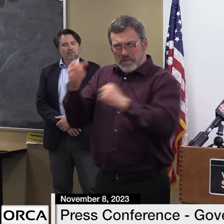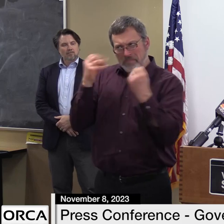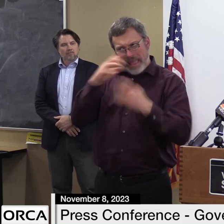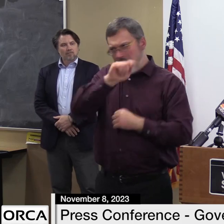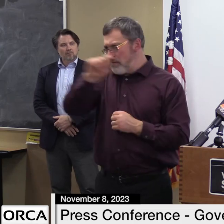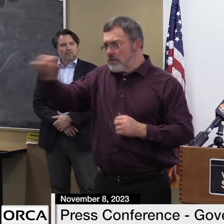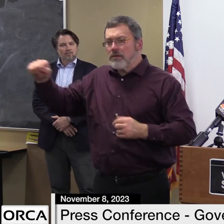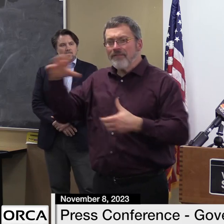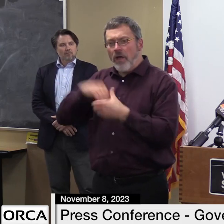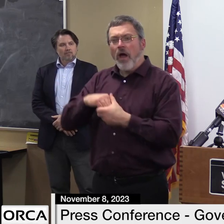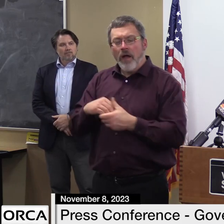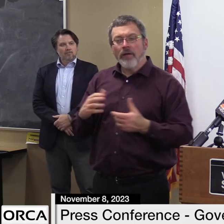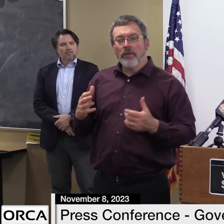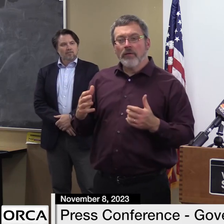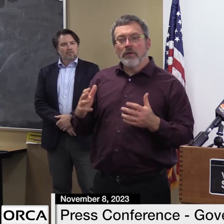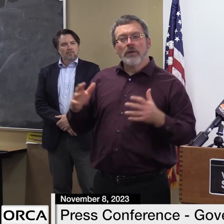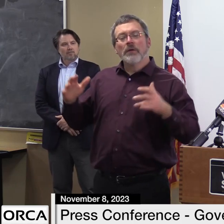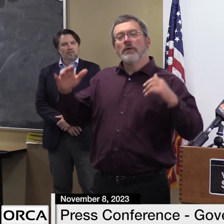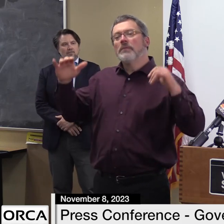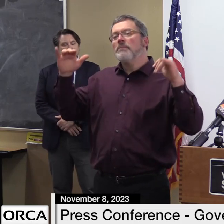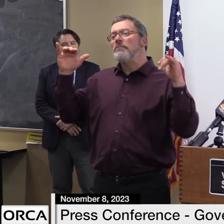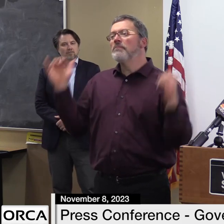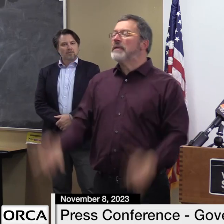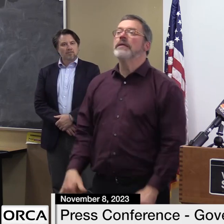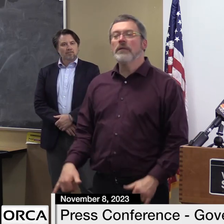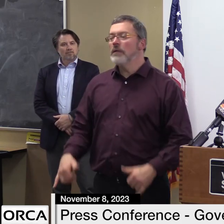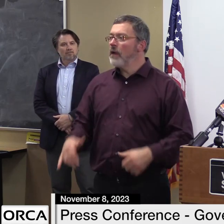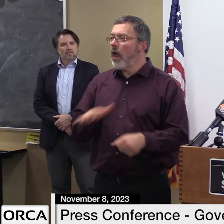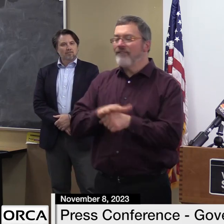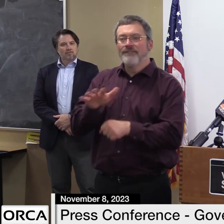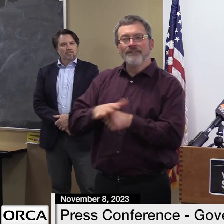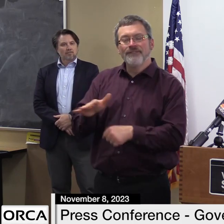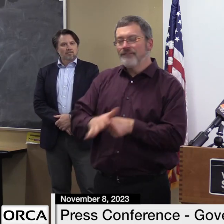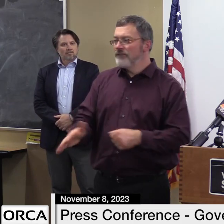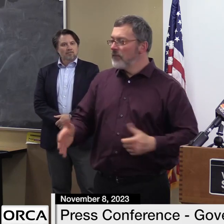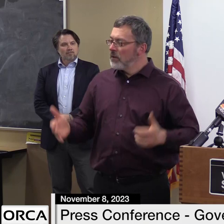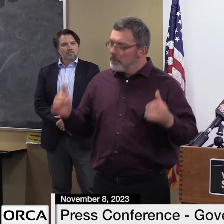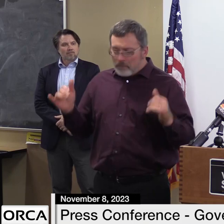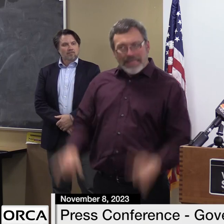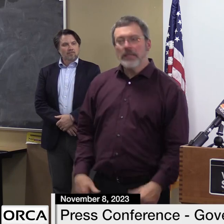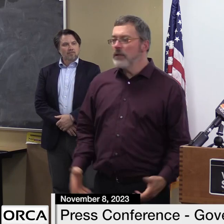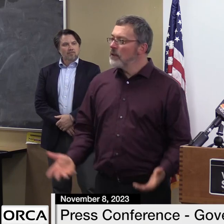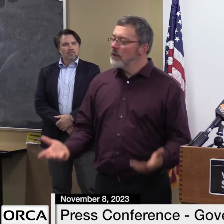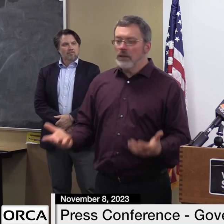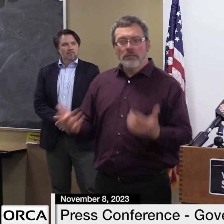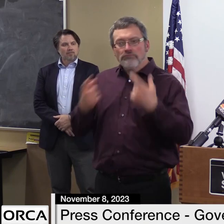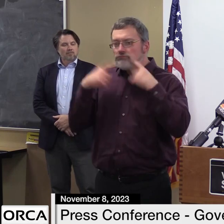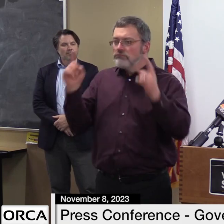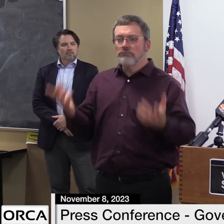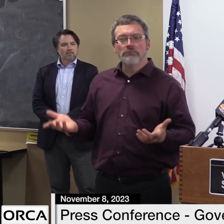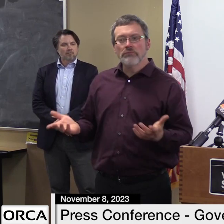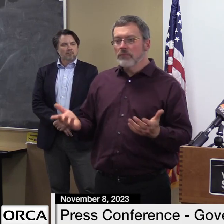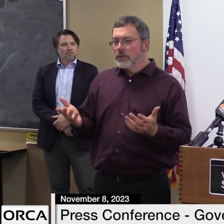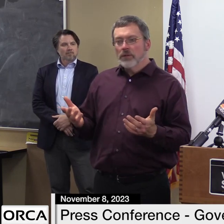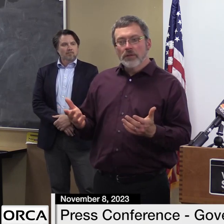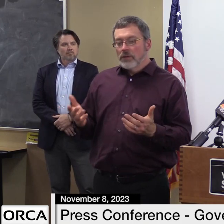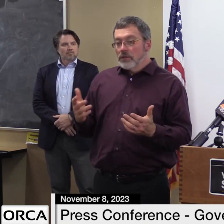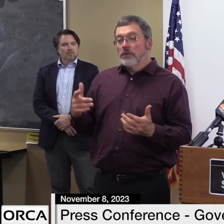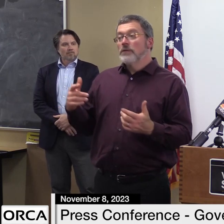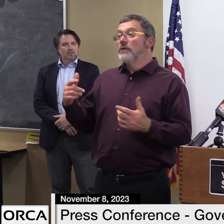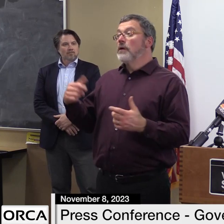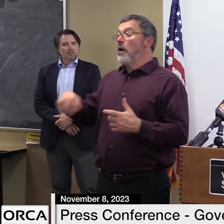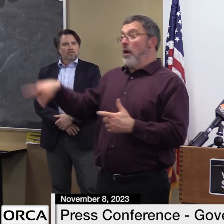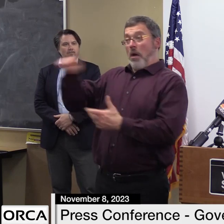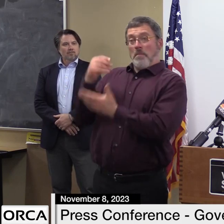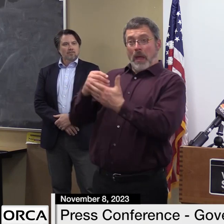We still face a significant unit deficit. Projects funded by these partners and through things like the Community